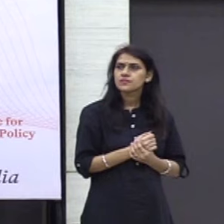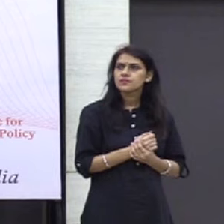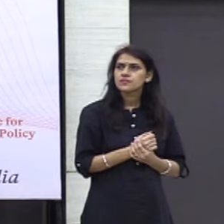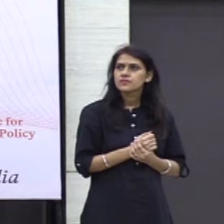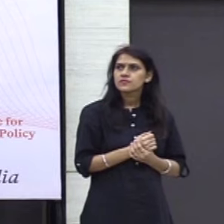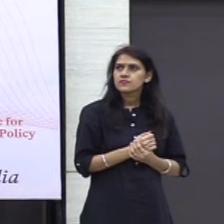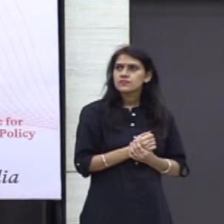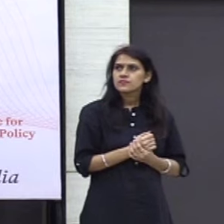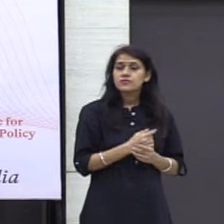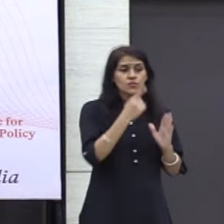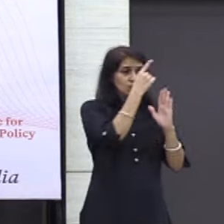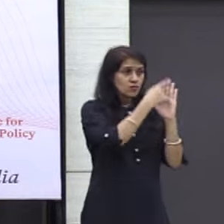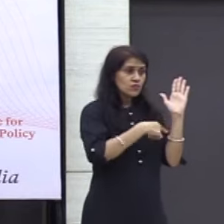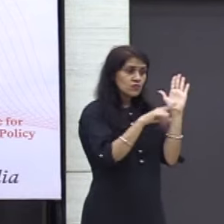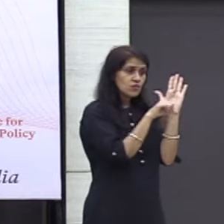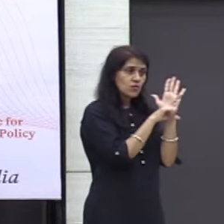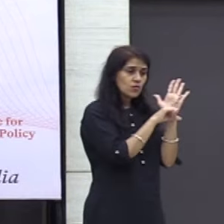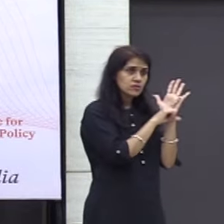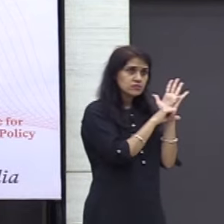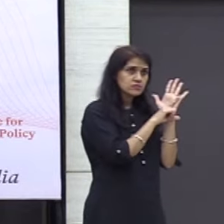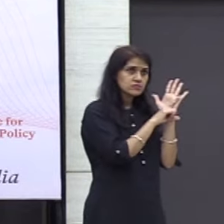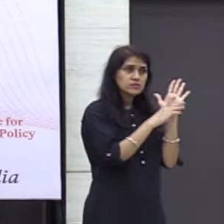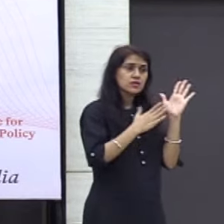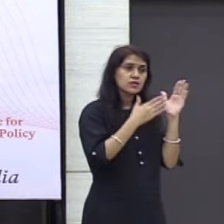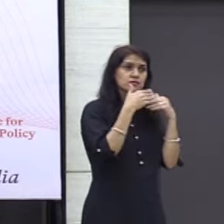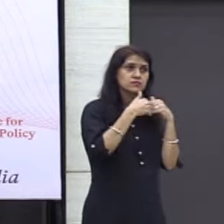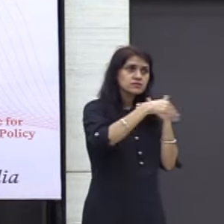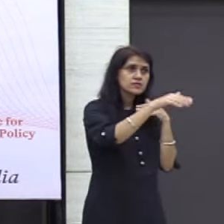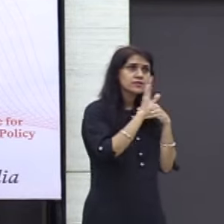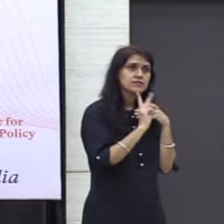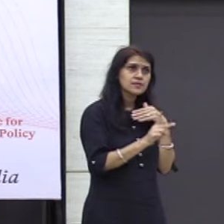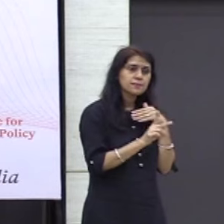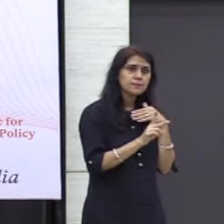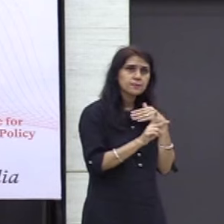are these laws consistent with Article 21?